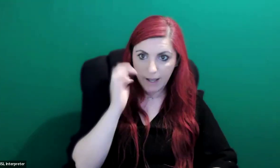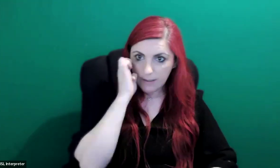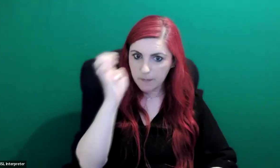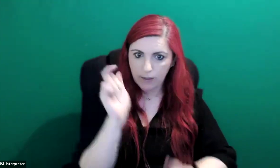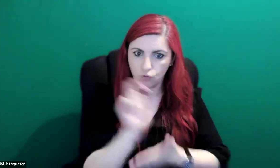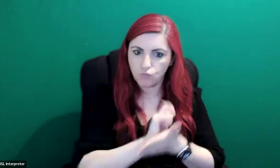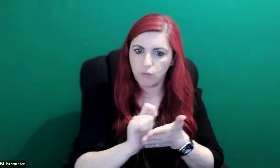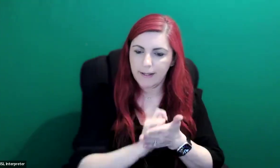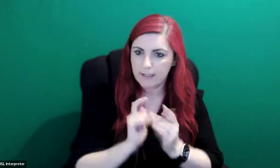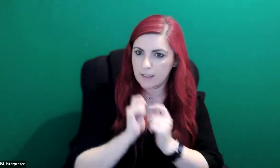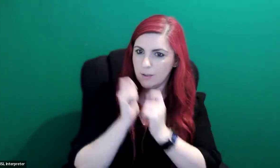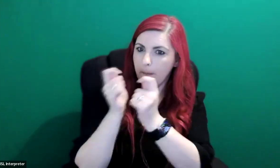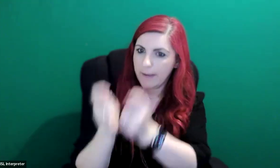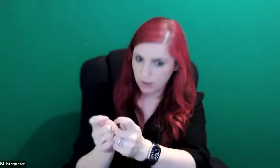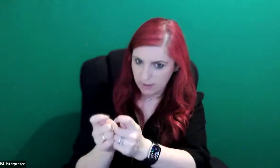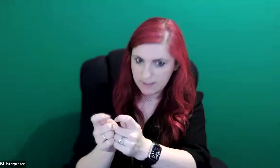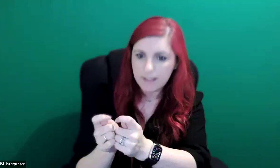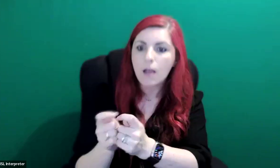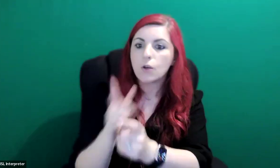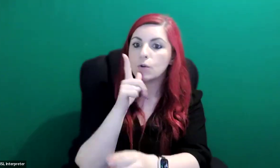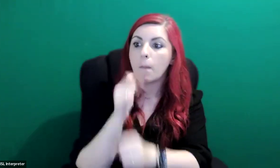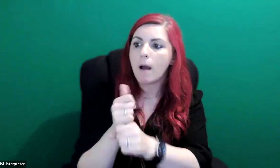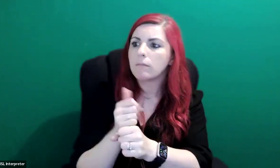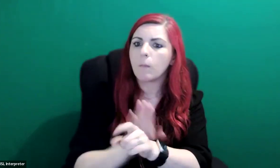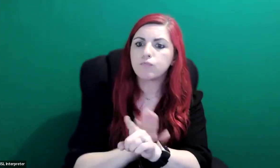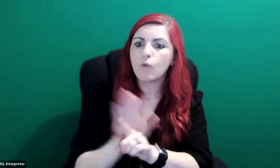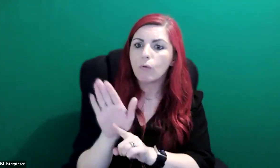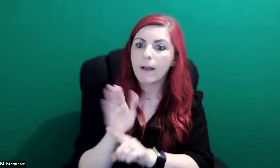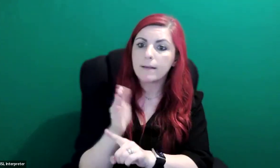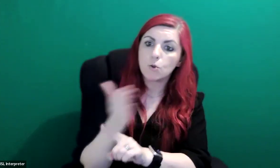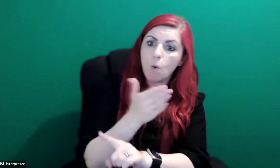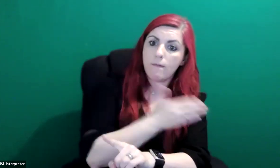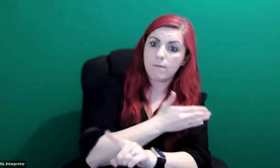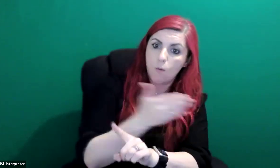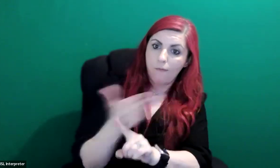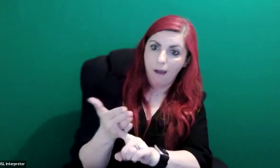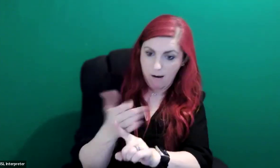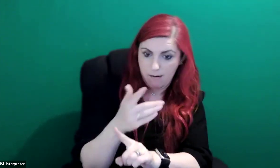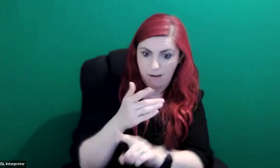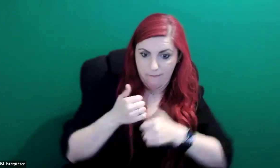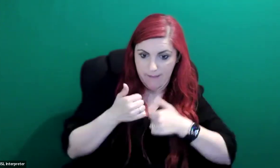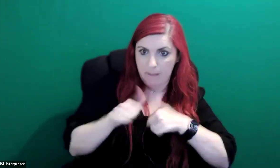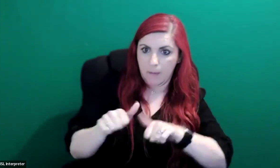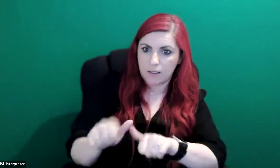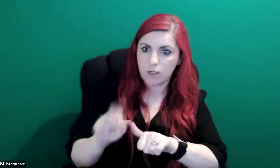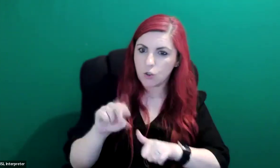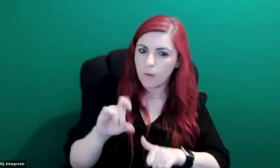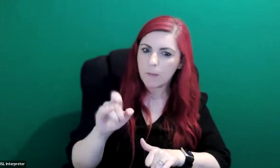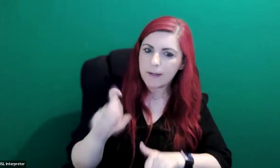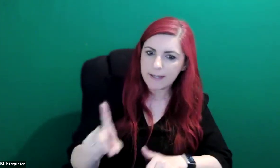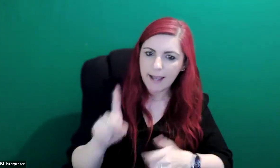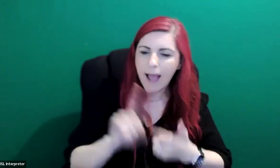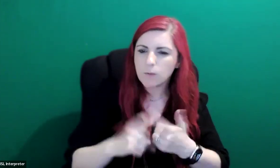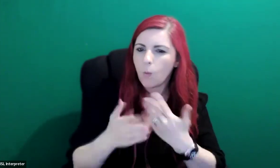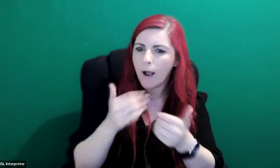submissions will refer to the progress made so far in the implementation of the CRPD and main implementation